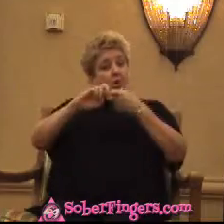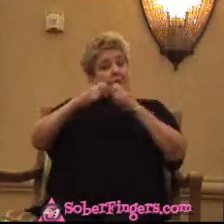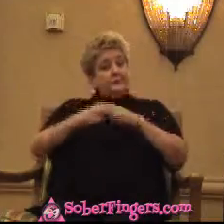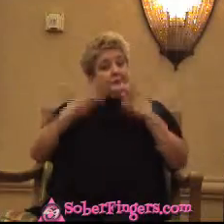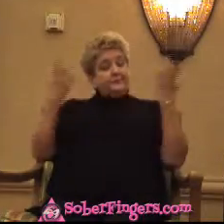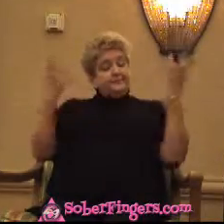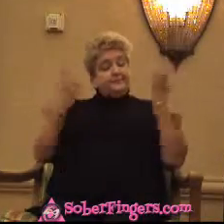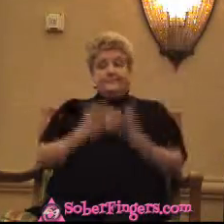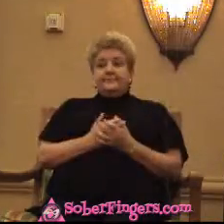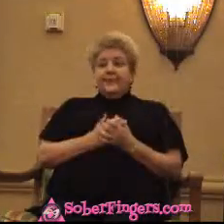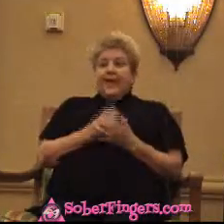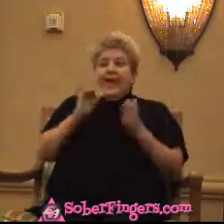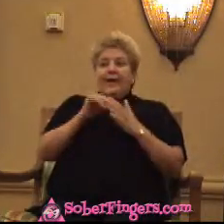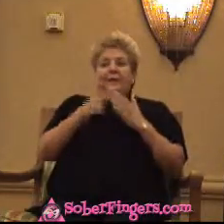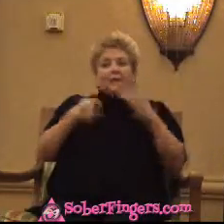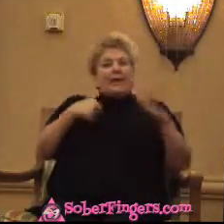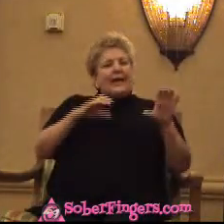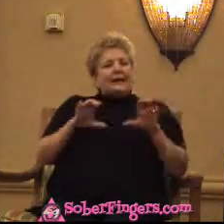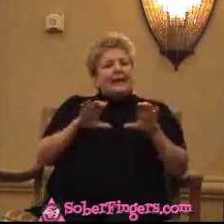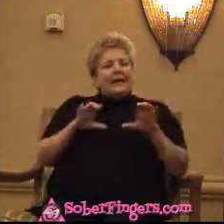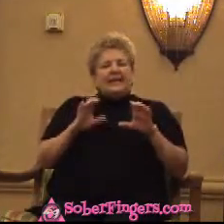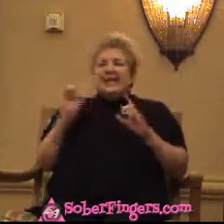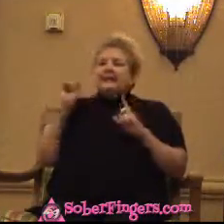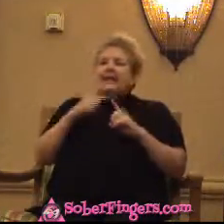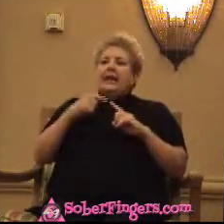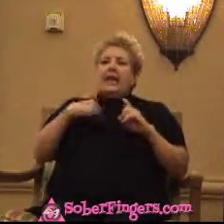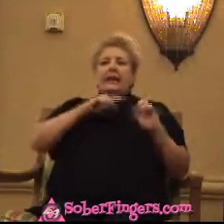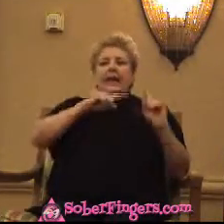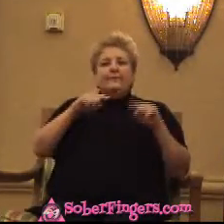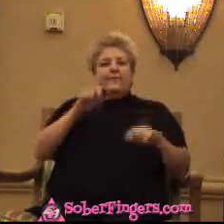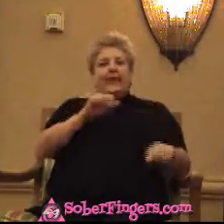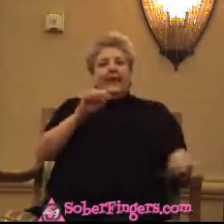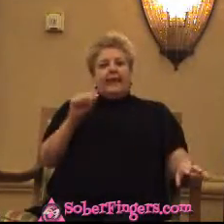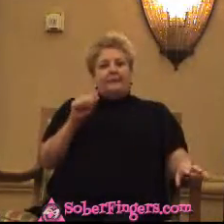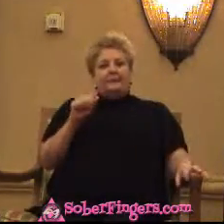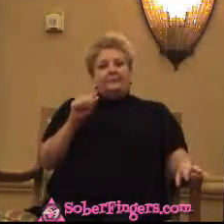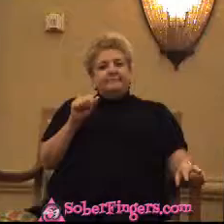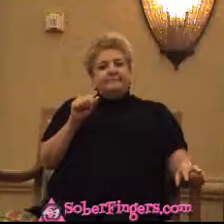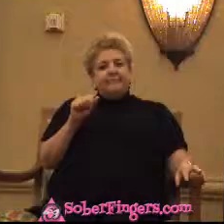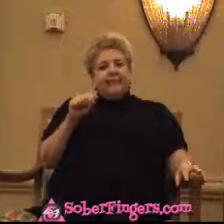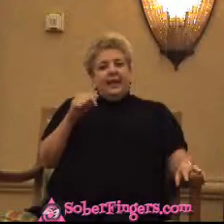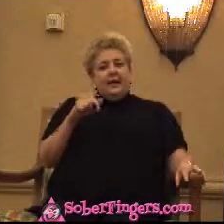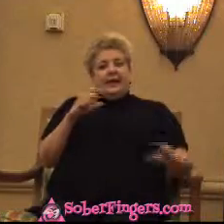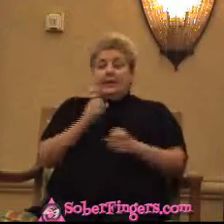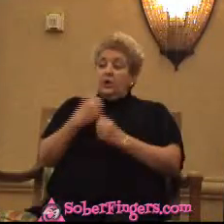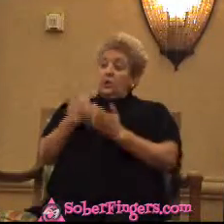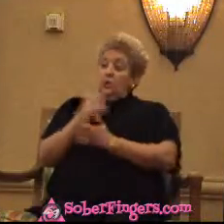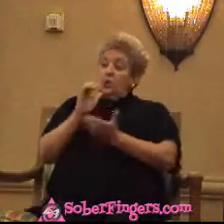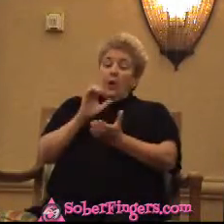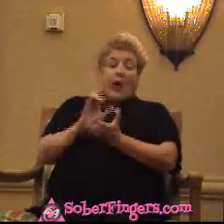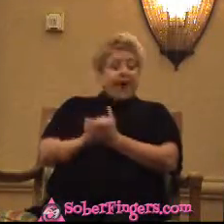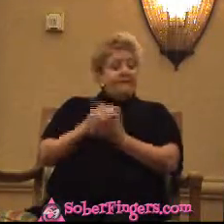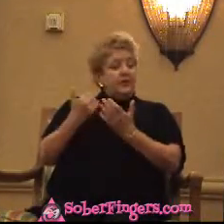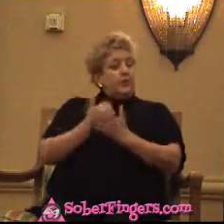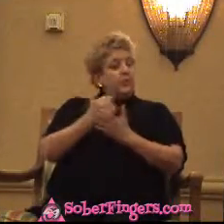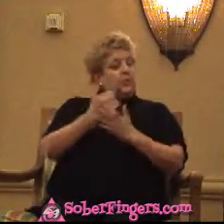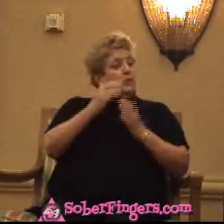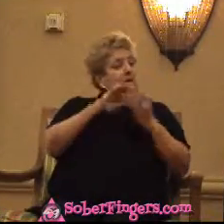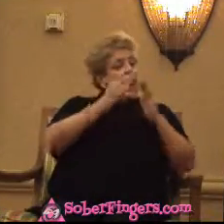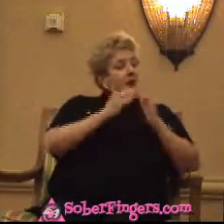And that's what I did from then on until I came to Alcoholics Anonymous. I would get a new wife, I'd get a new town, I'd get a new state, I'd get a new business, I'd